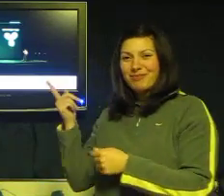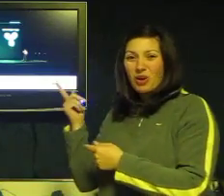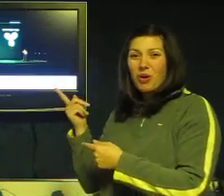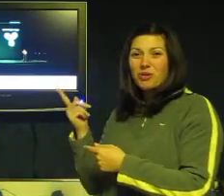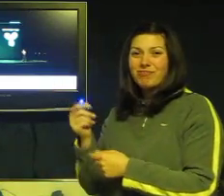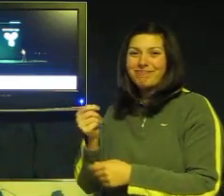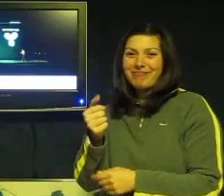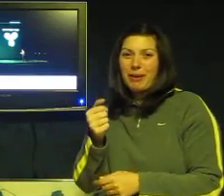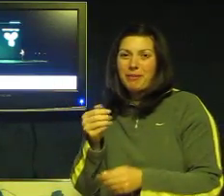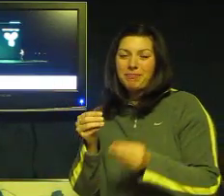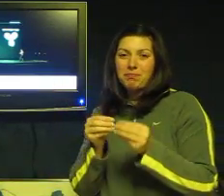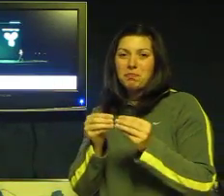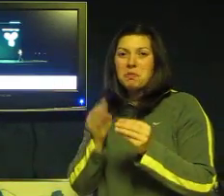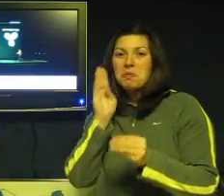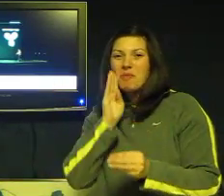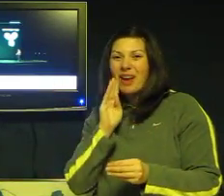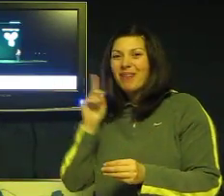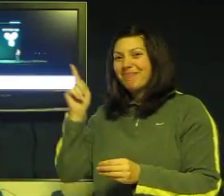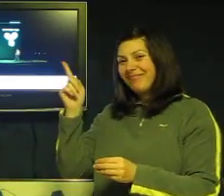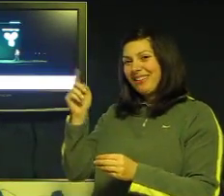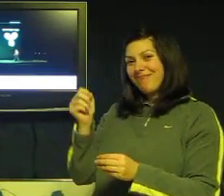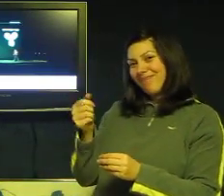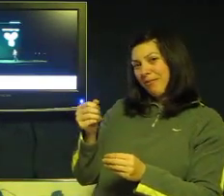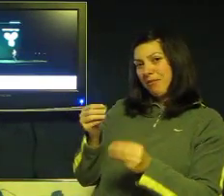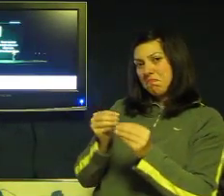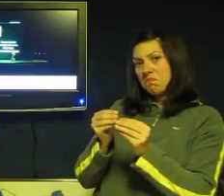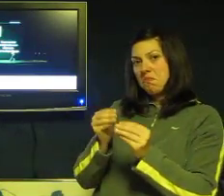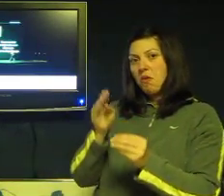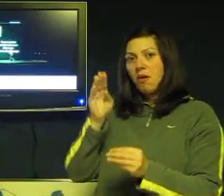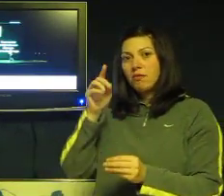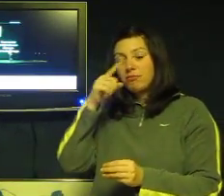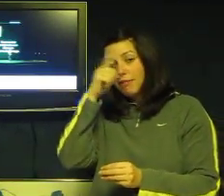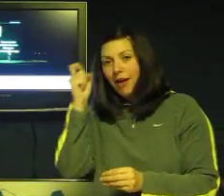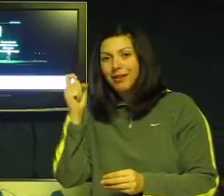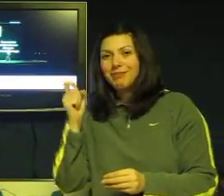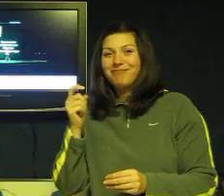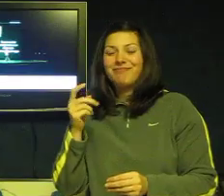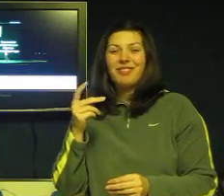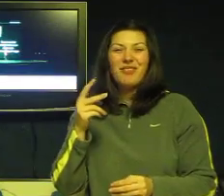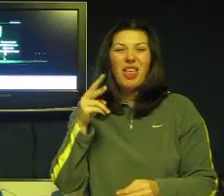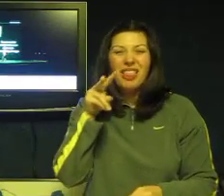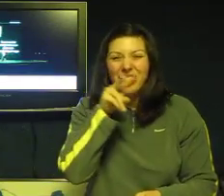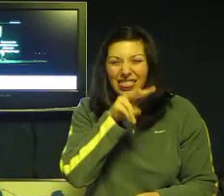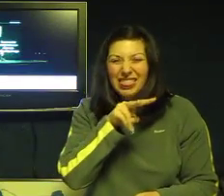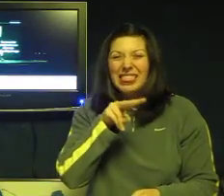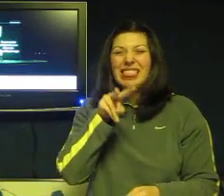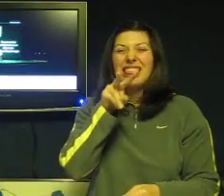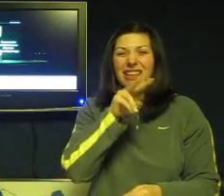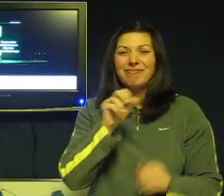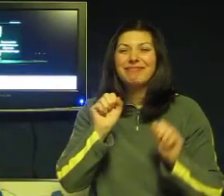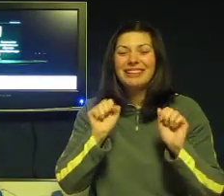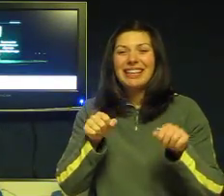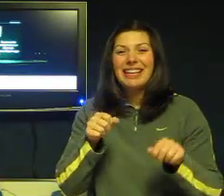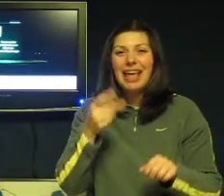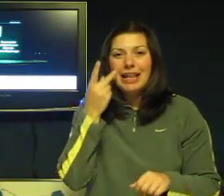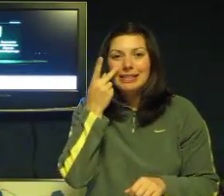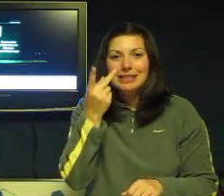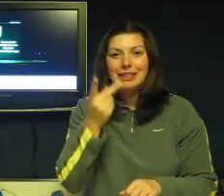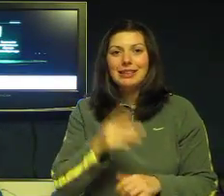black. So if you look really, really closely, you can in fact distinguish it. And the reed warbler, this mom, anticipating all